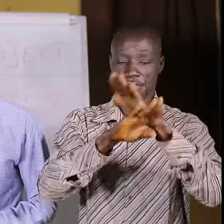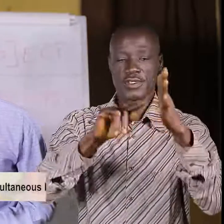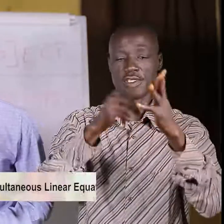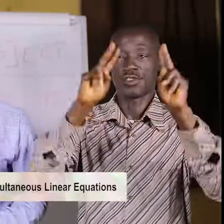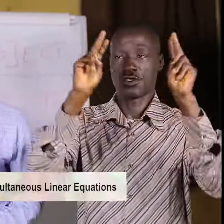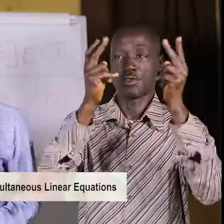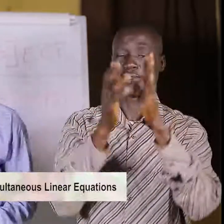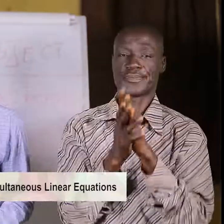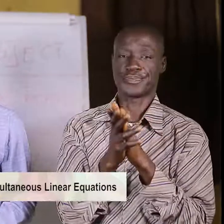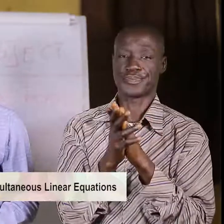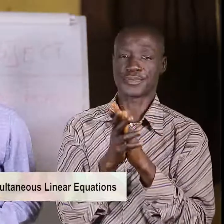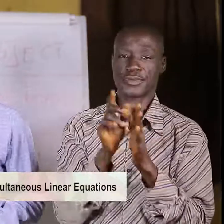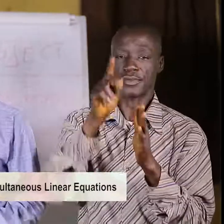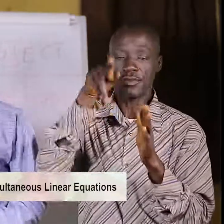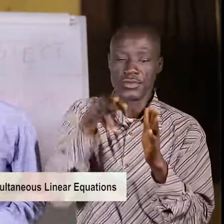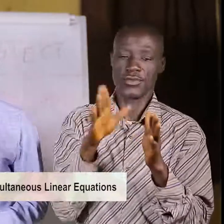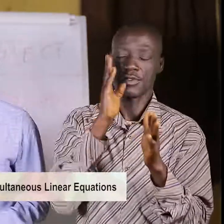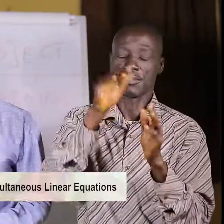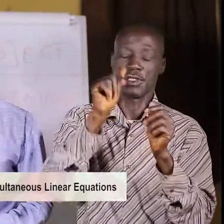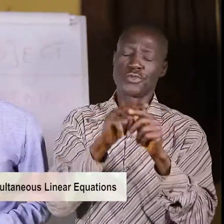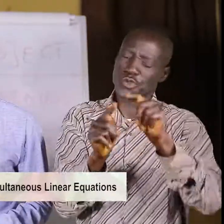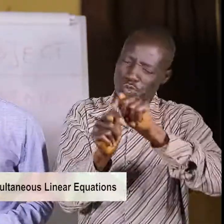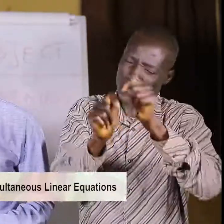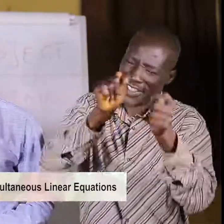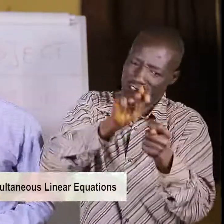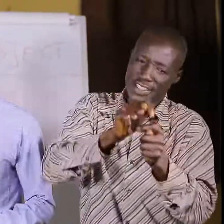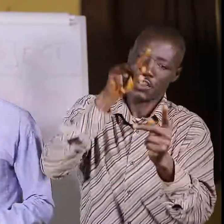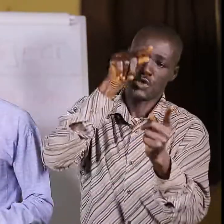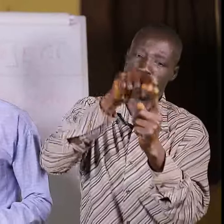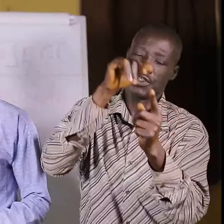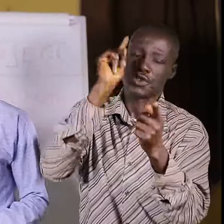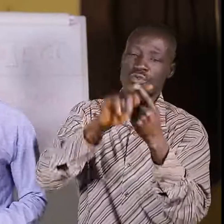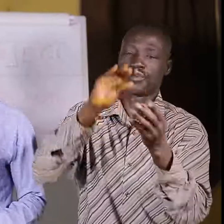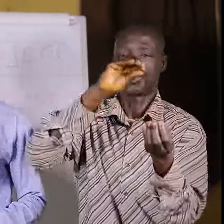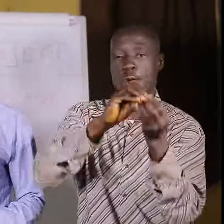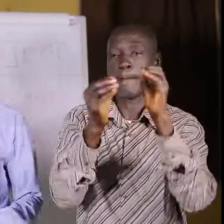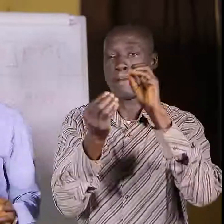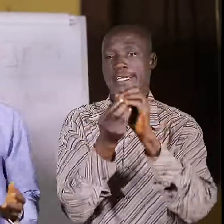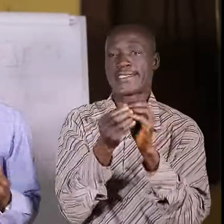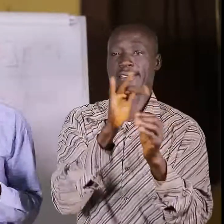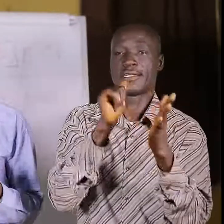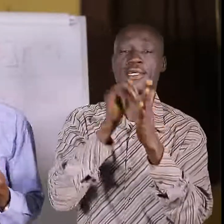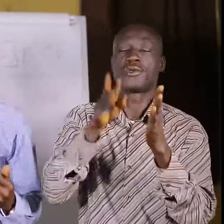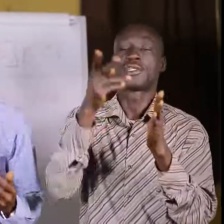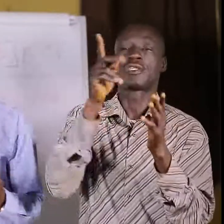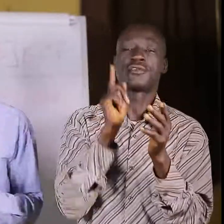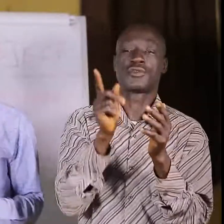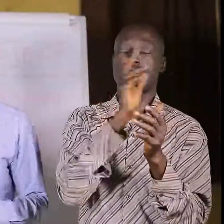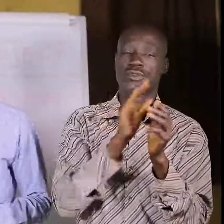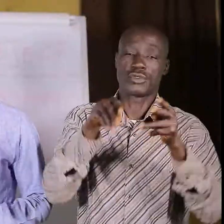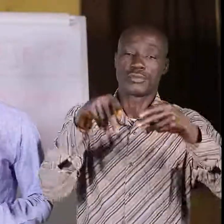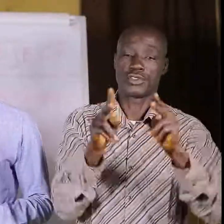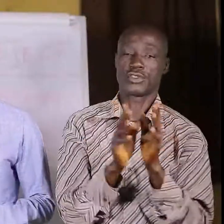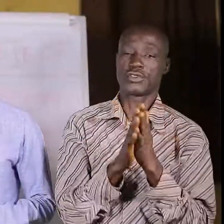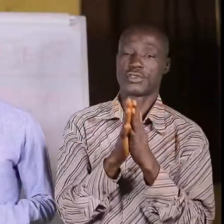topic, you should be able to translate words to figures. And that will give you an